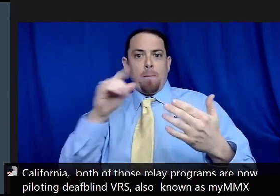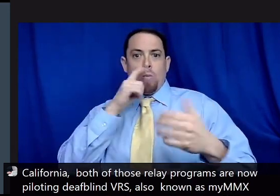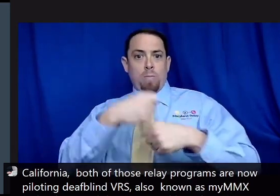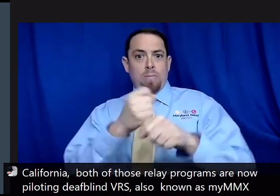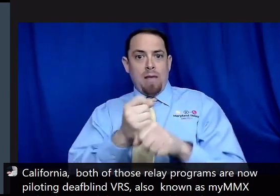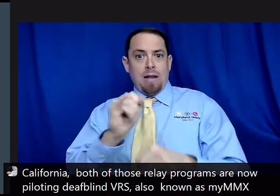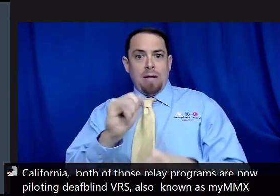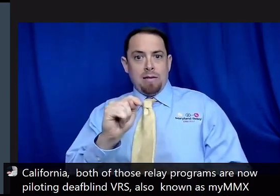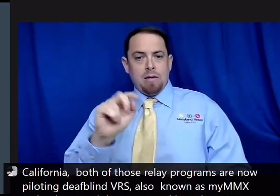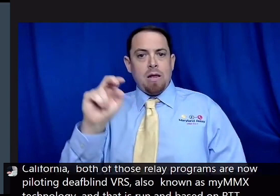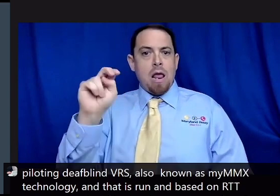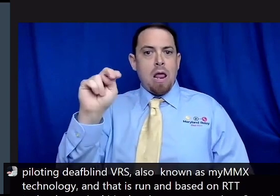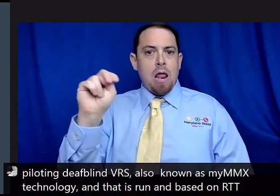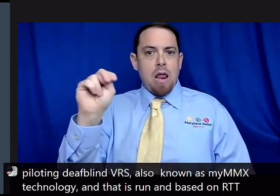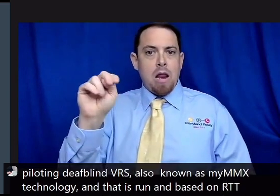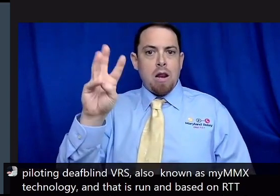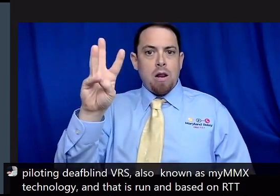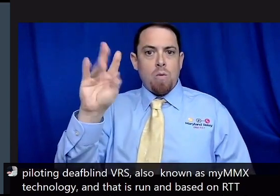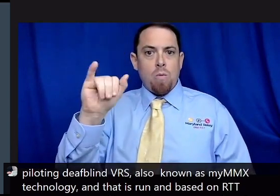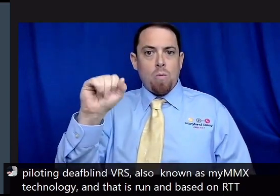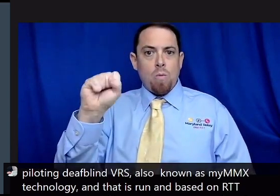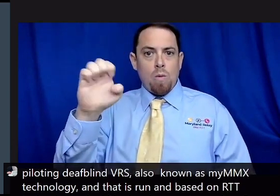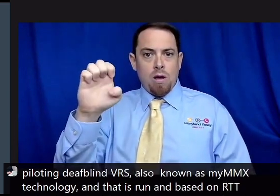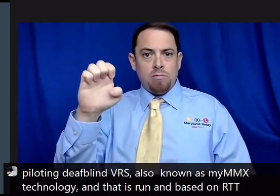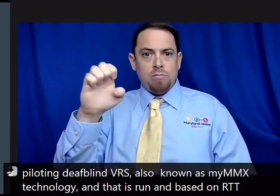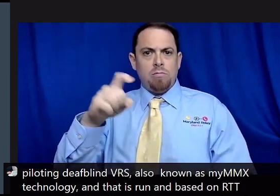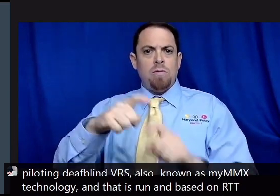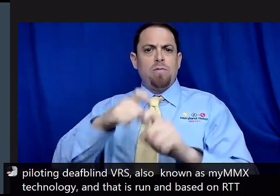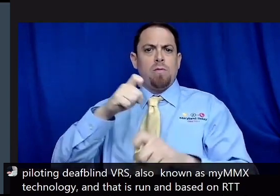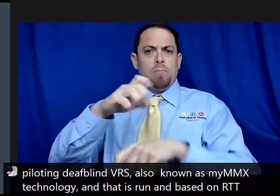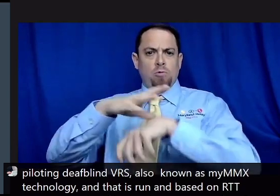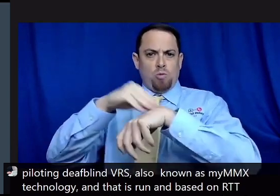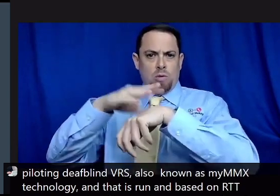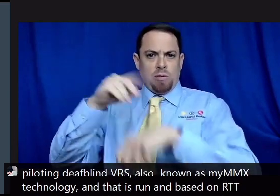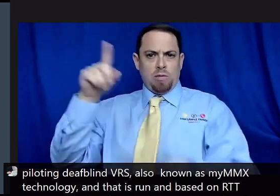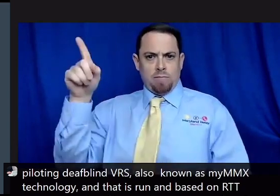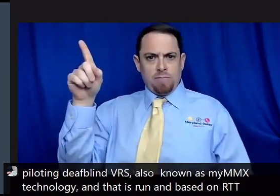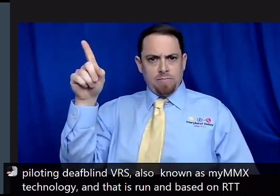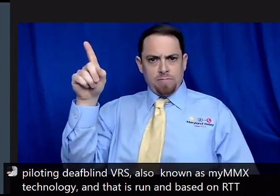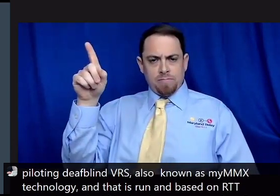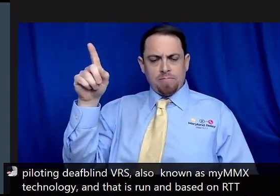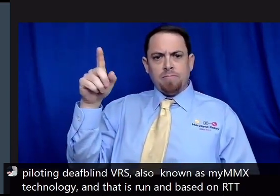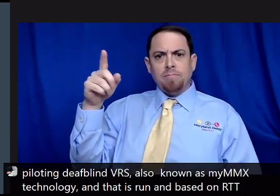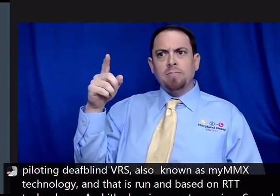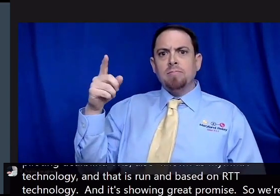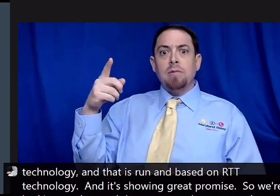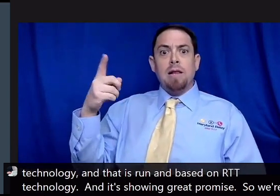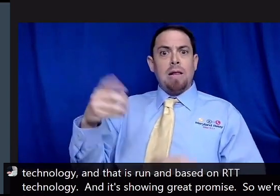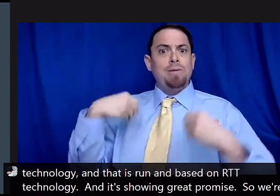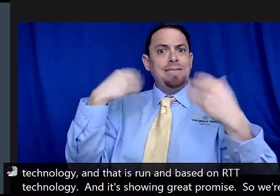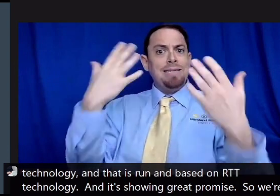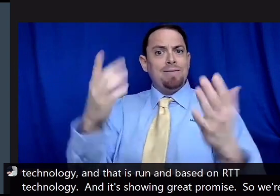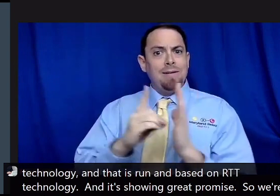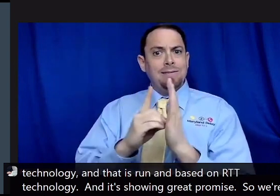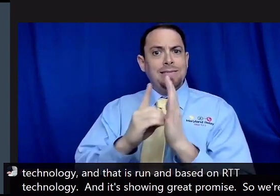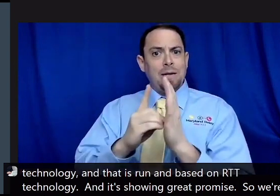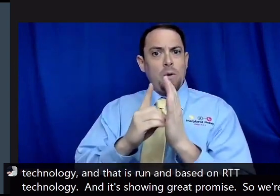at that. And the company that creates that, Nwise, which is a Swedish-based